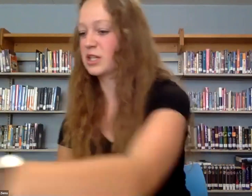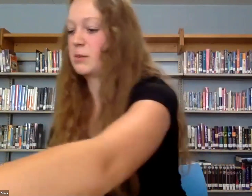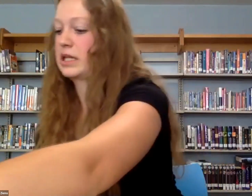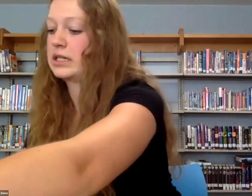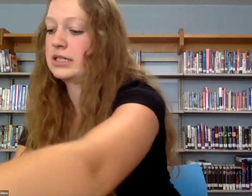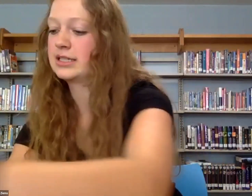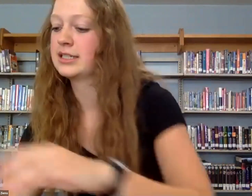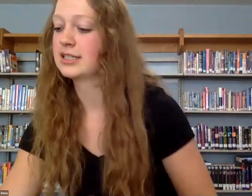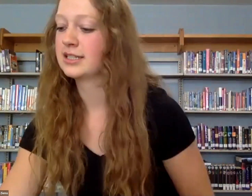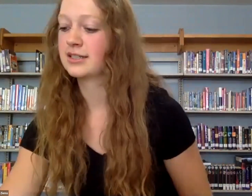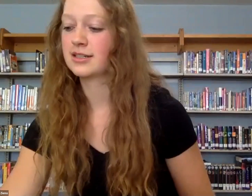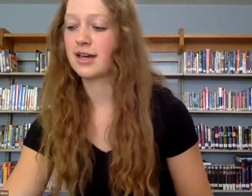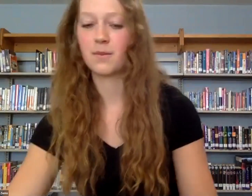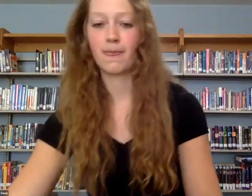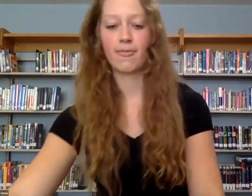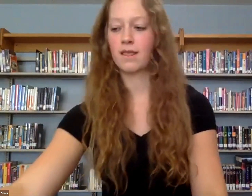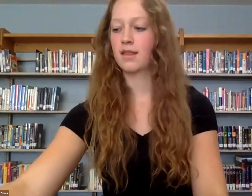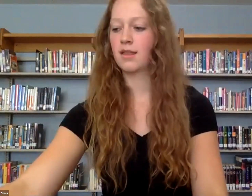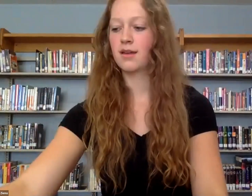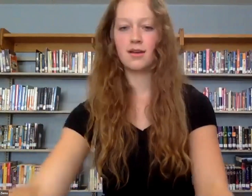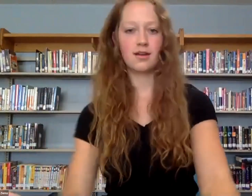bit louder. Okay.